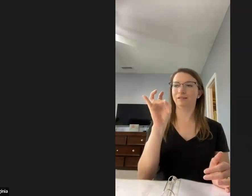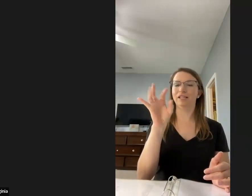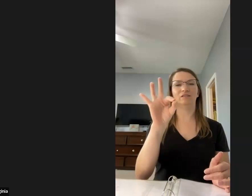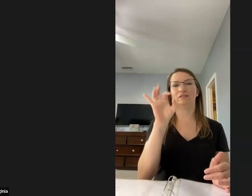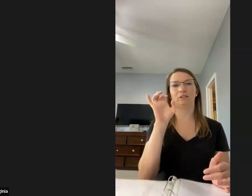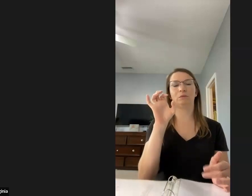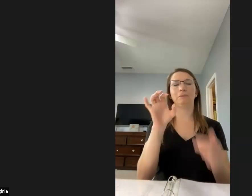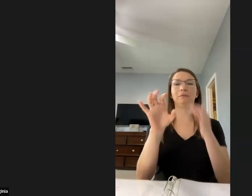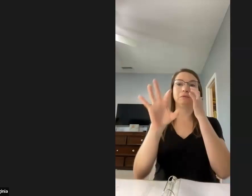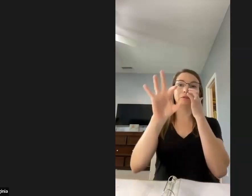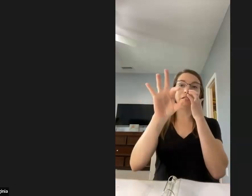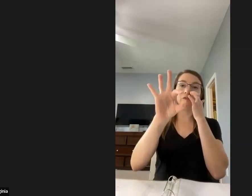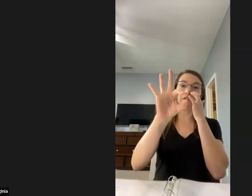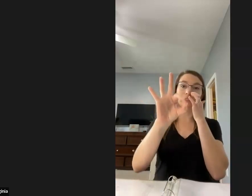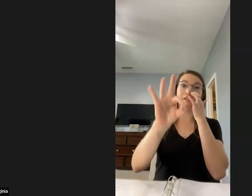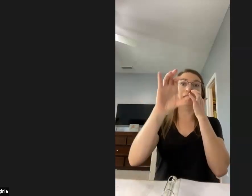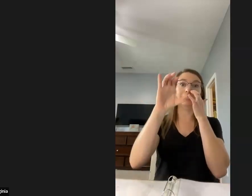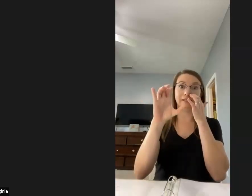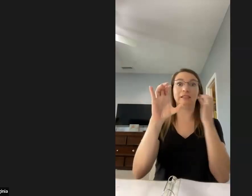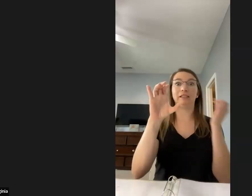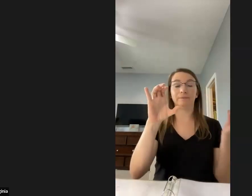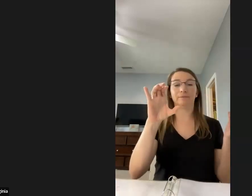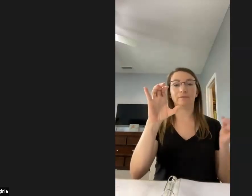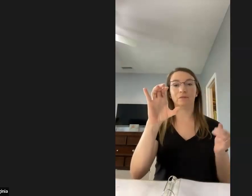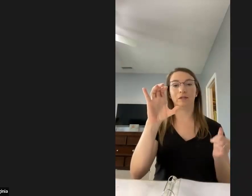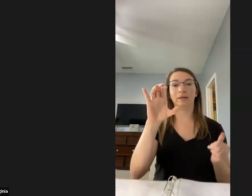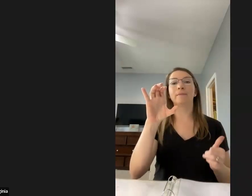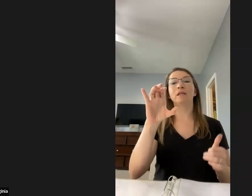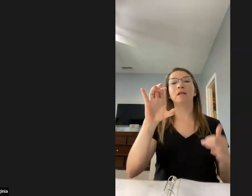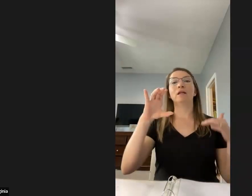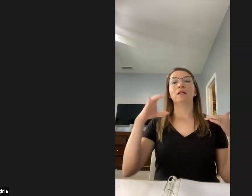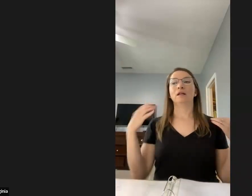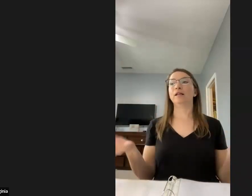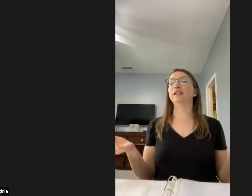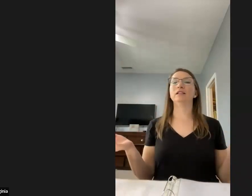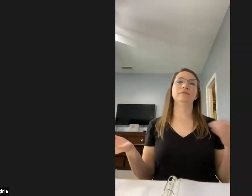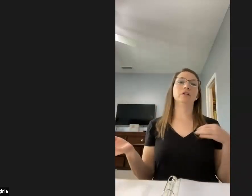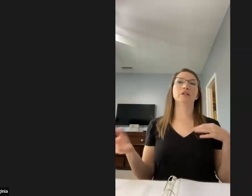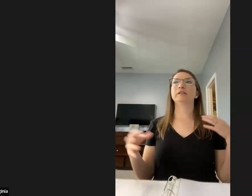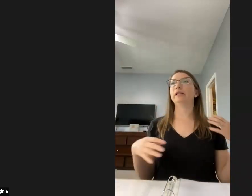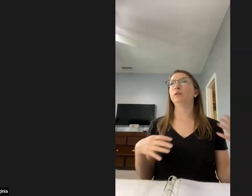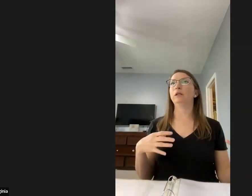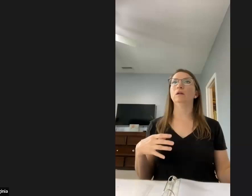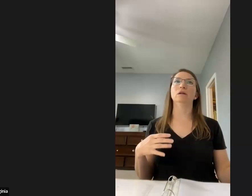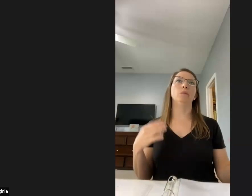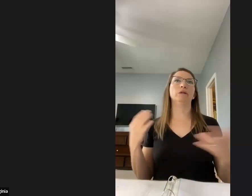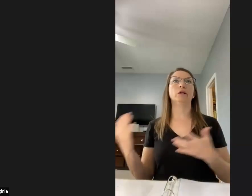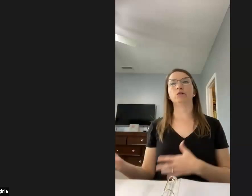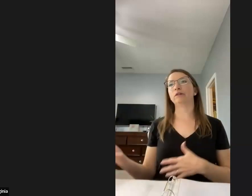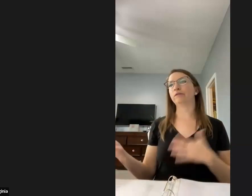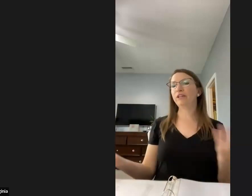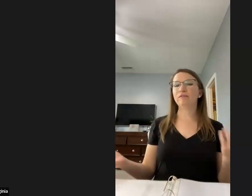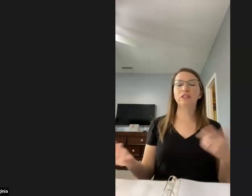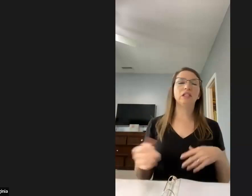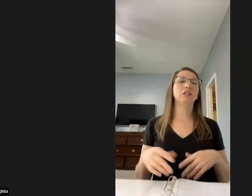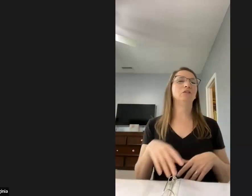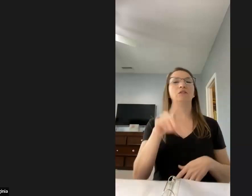yeah, I don't see too many people. I usually see 9C. Okay, and then as far as like doing 150, you just